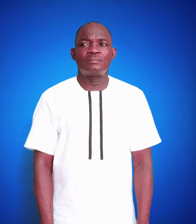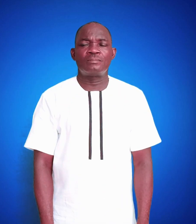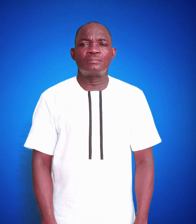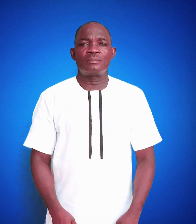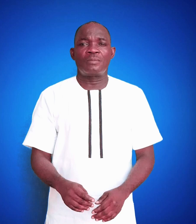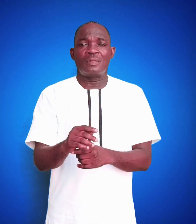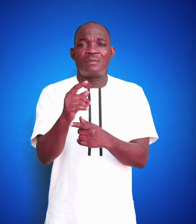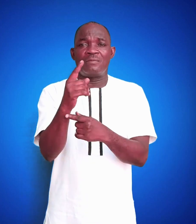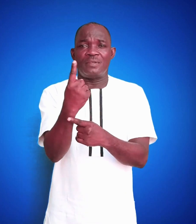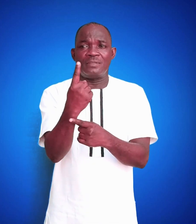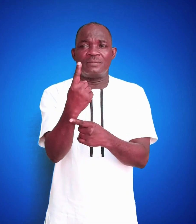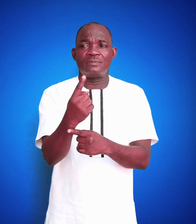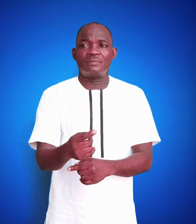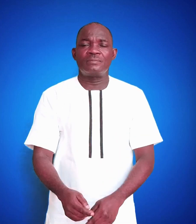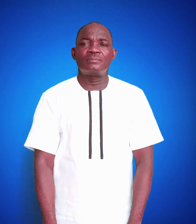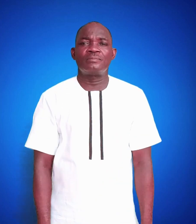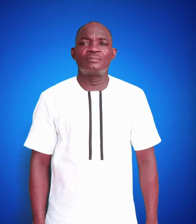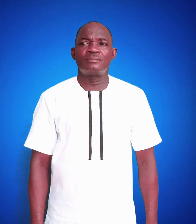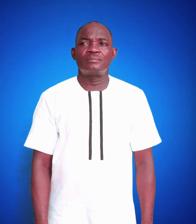1.